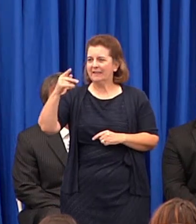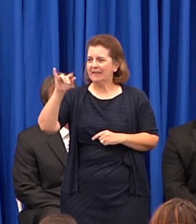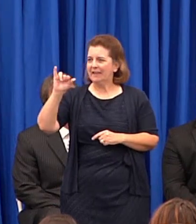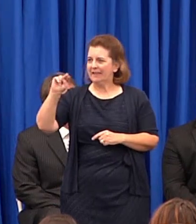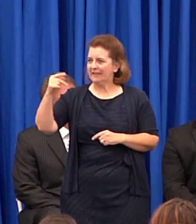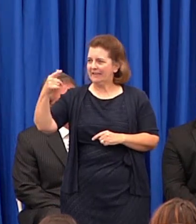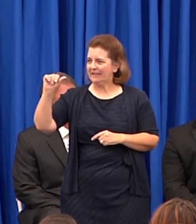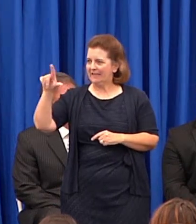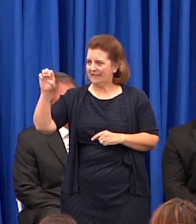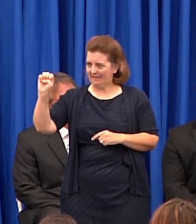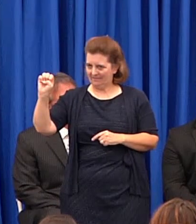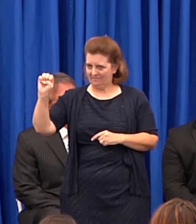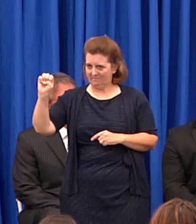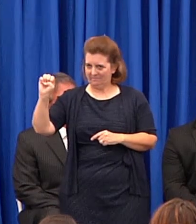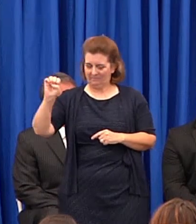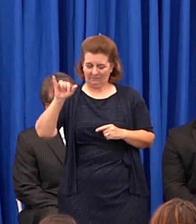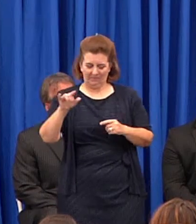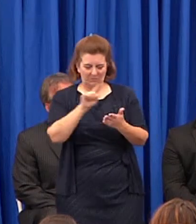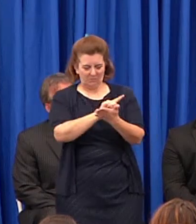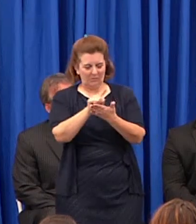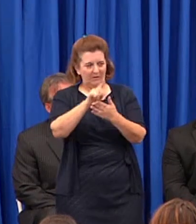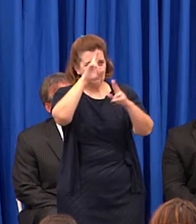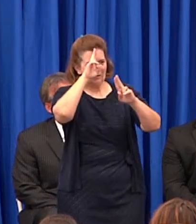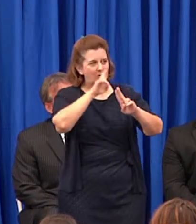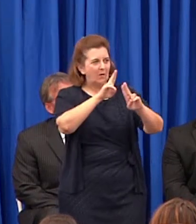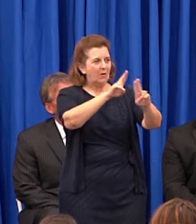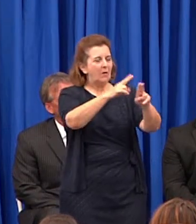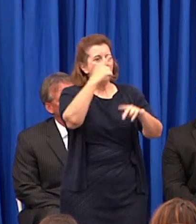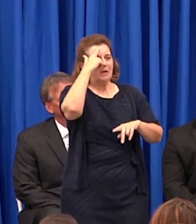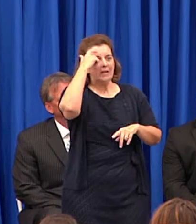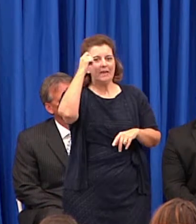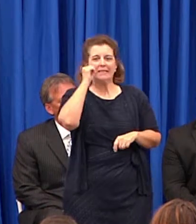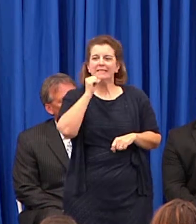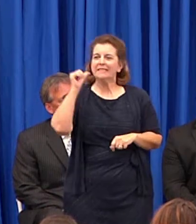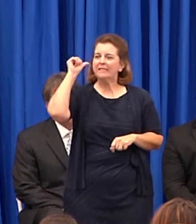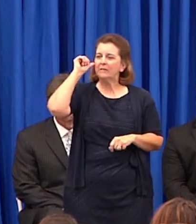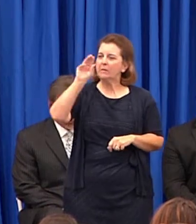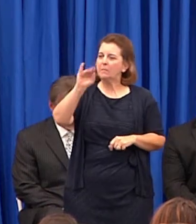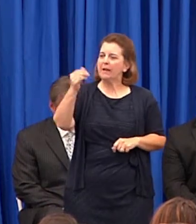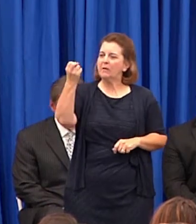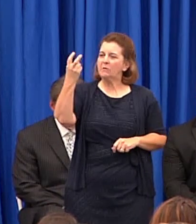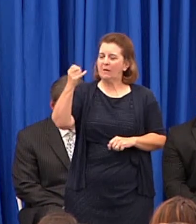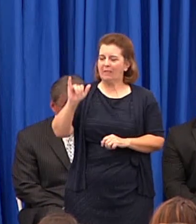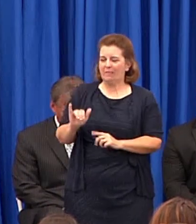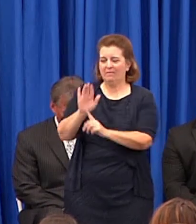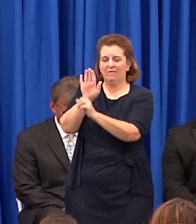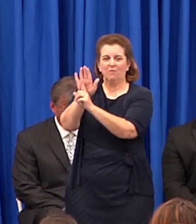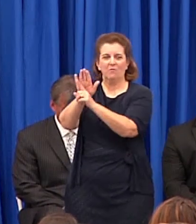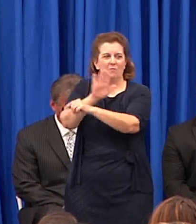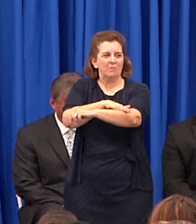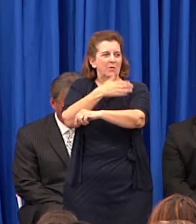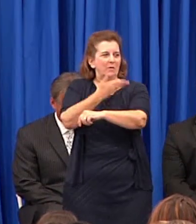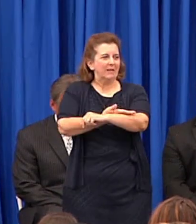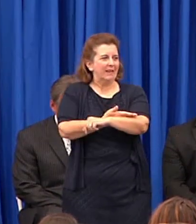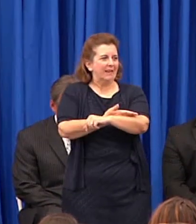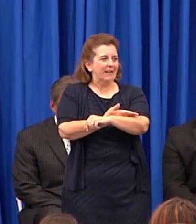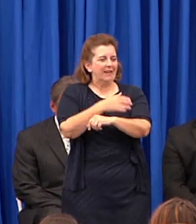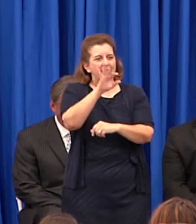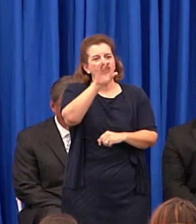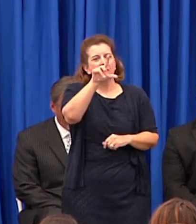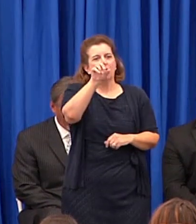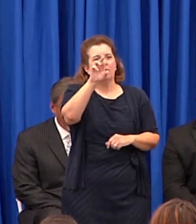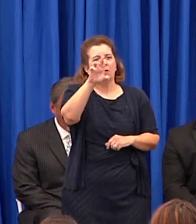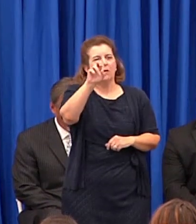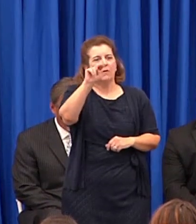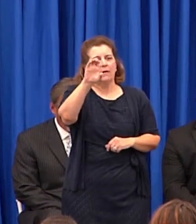yesterday, May 12th, was Florence Nightingale's birthday. The birth of professional nursing is attributed to Florence Nightingale, who